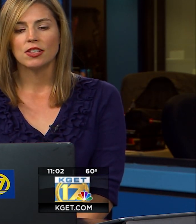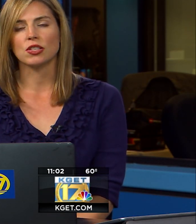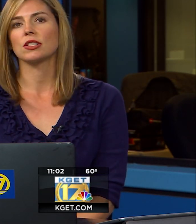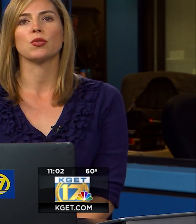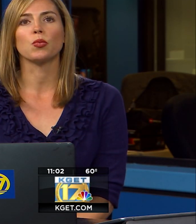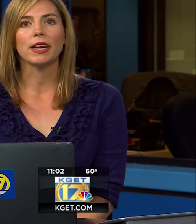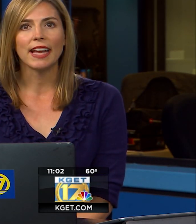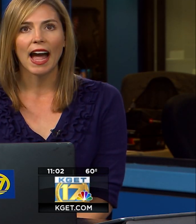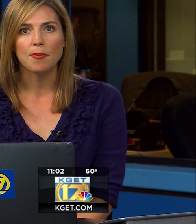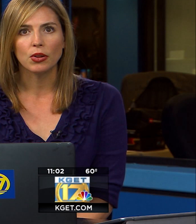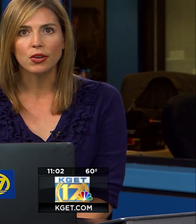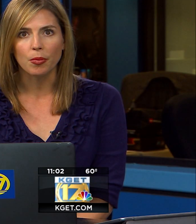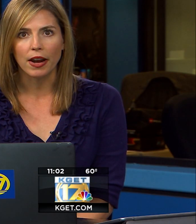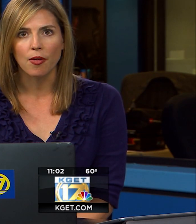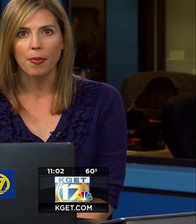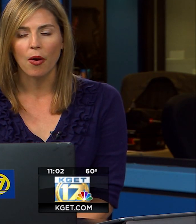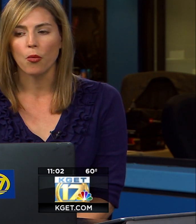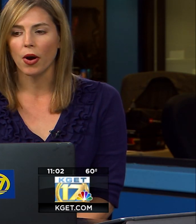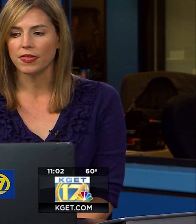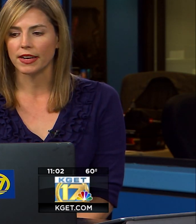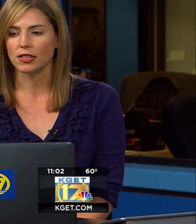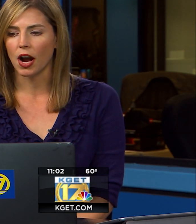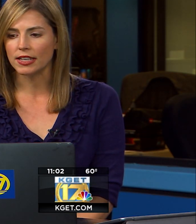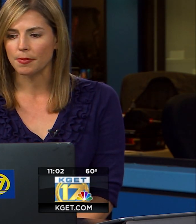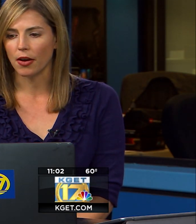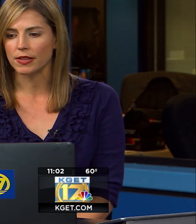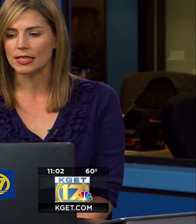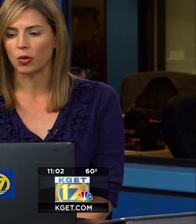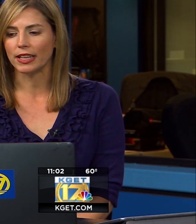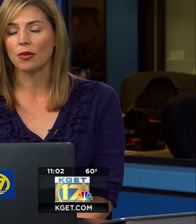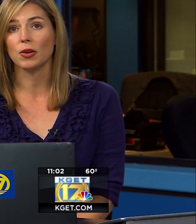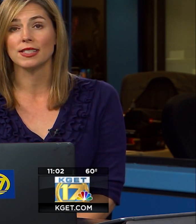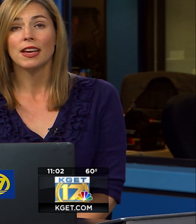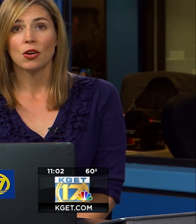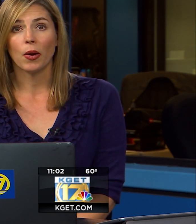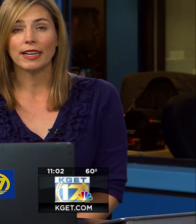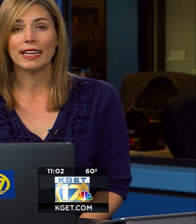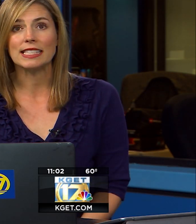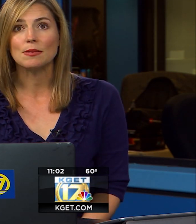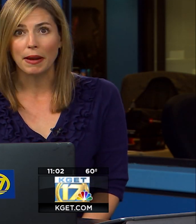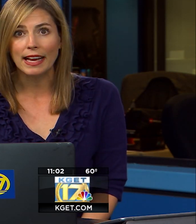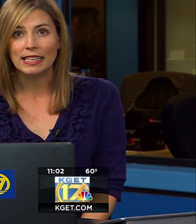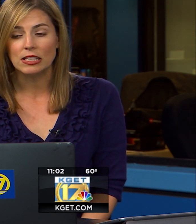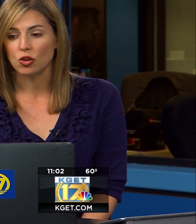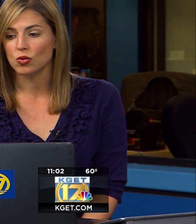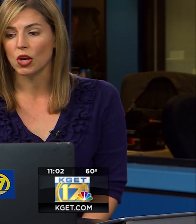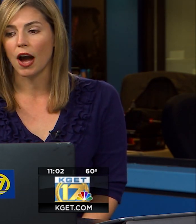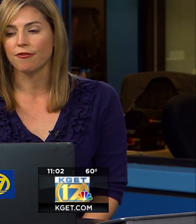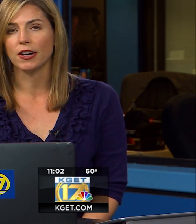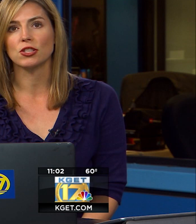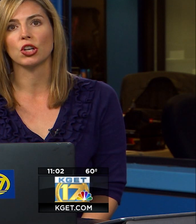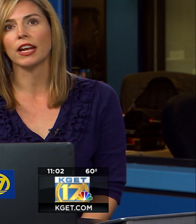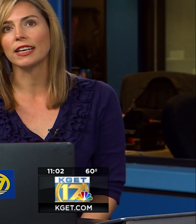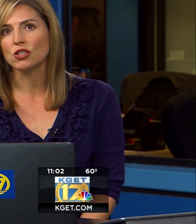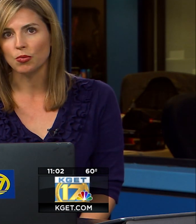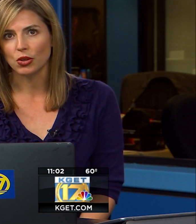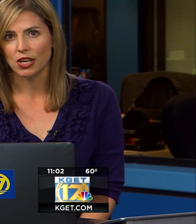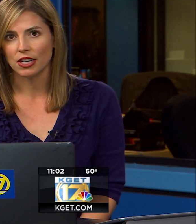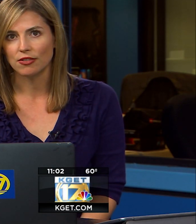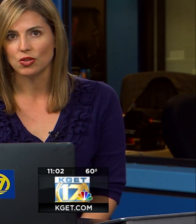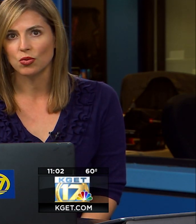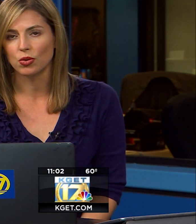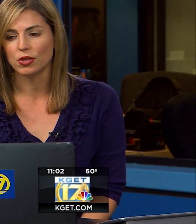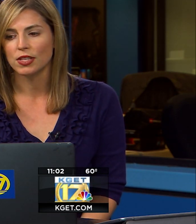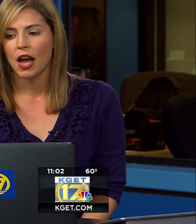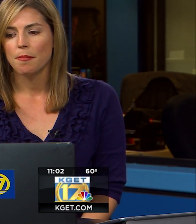tests. Just to recap a little bit about what they talked about this morning, it was quite an expanded news conference. Kern County